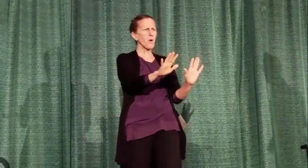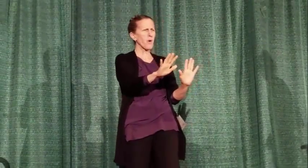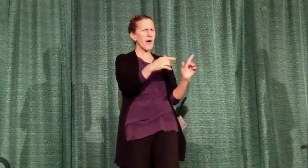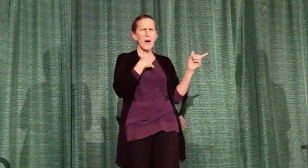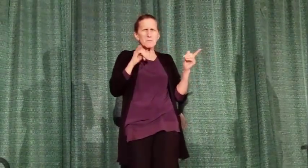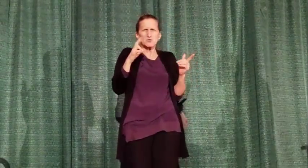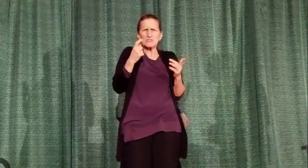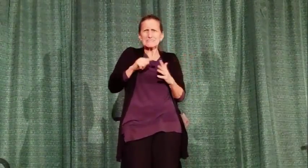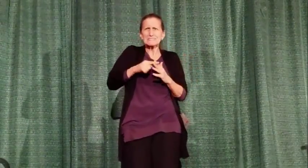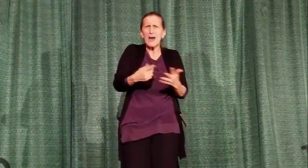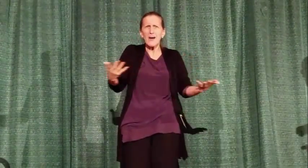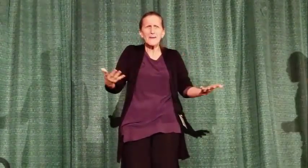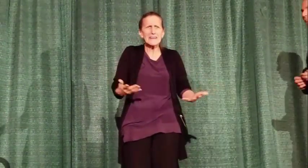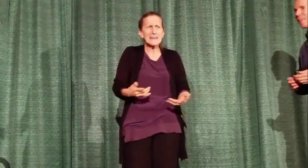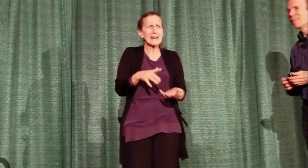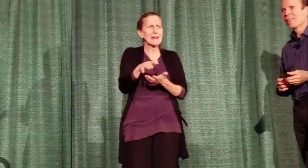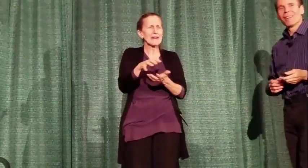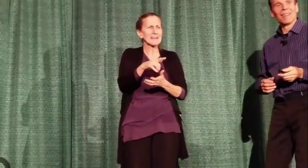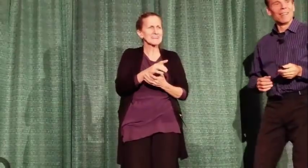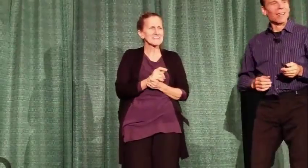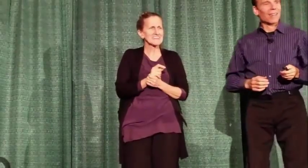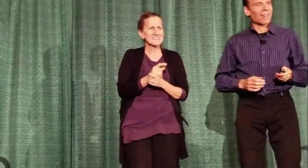just starting here.